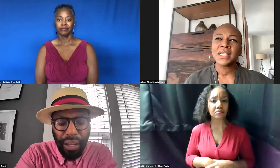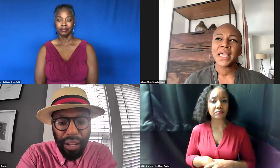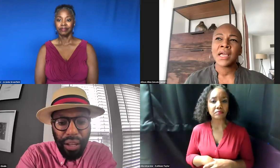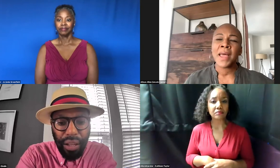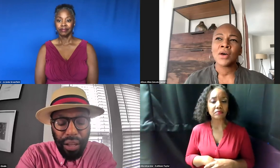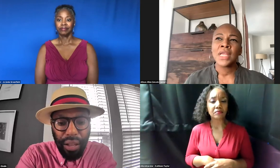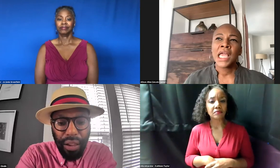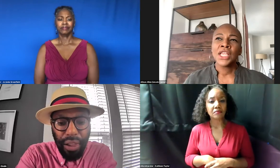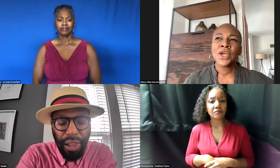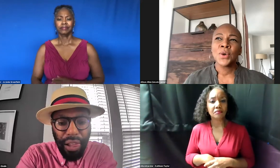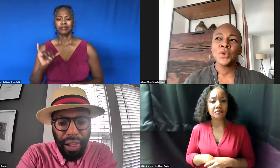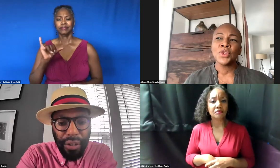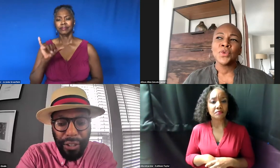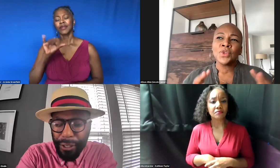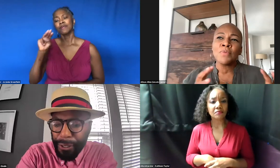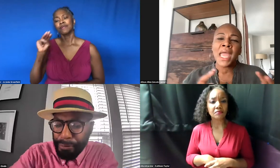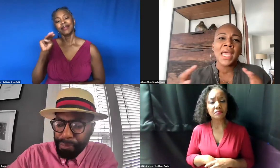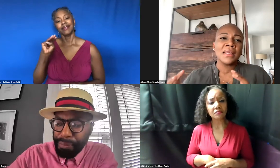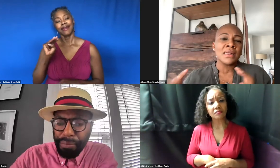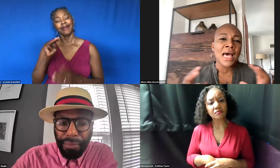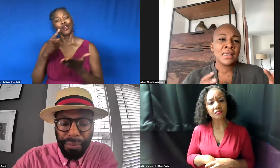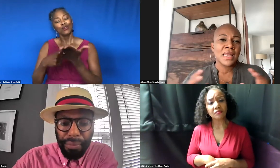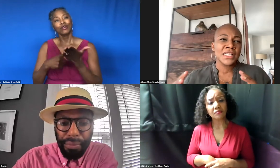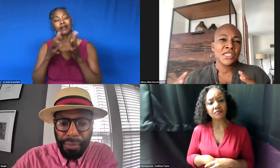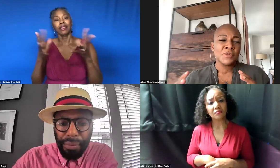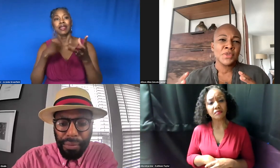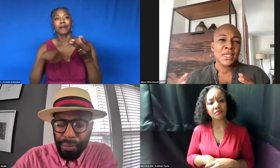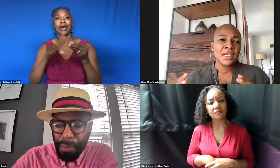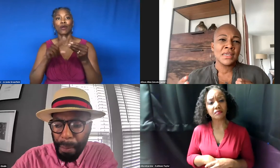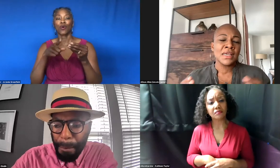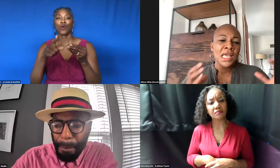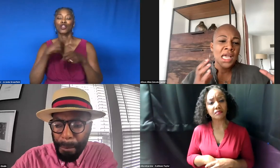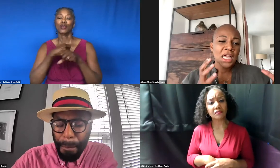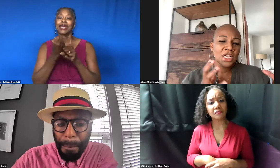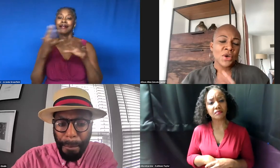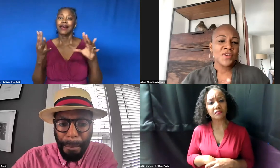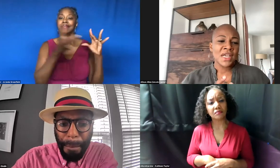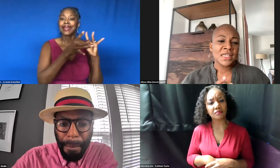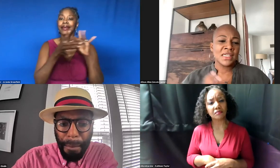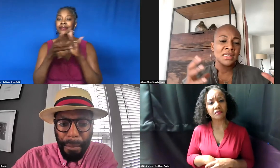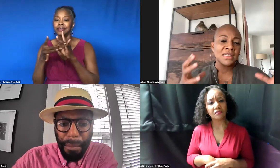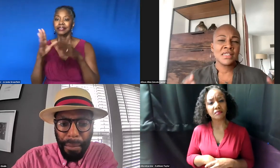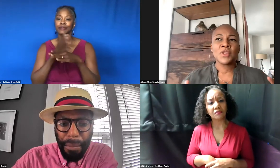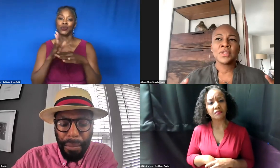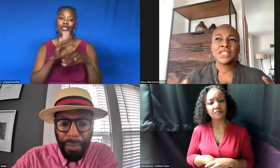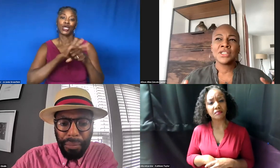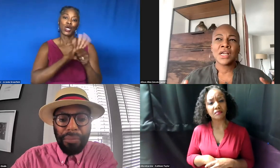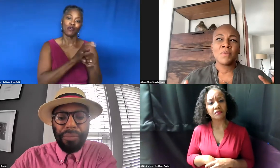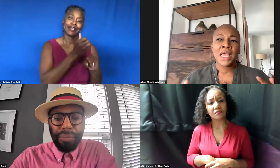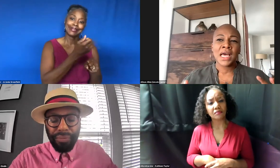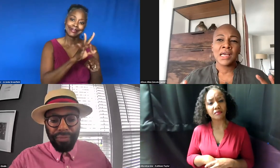You talked a lot on Monday about, you know, you made a lot of connections between COVID-19, systemic